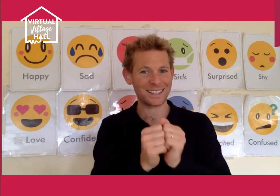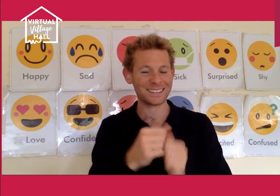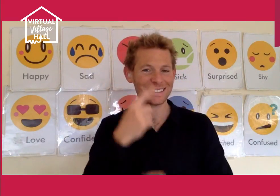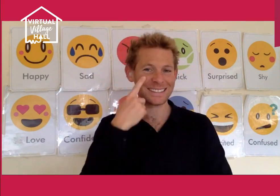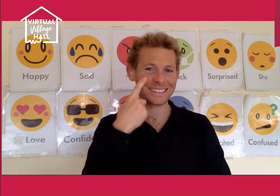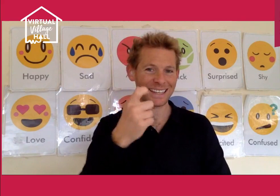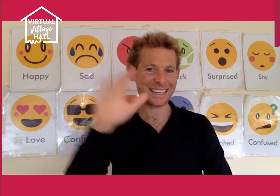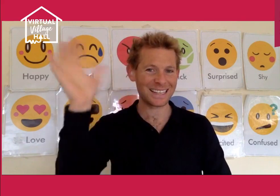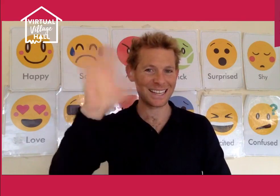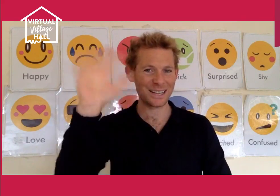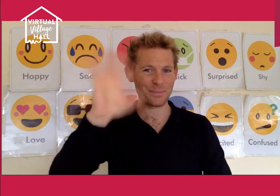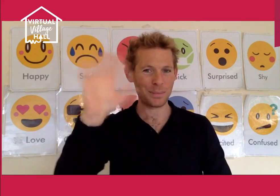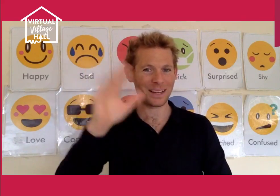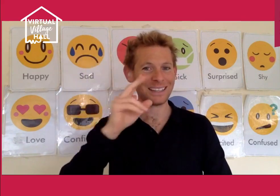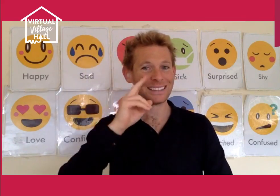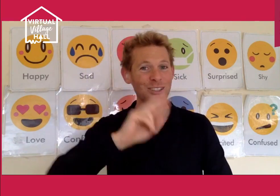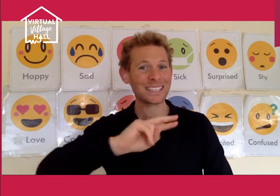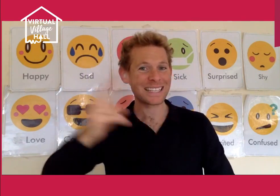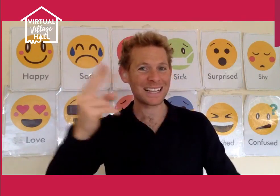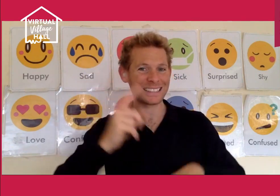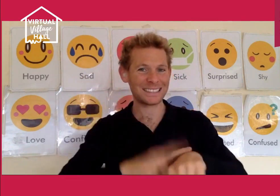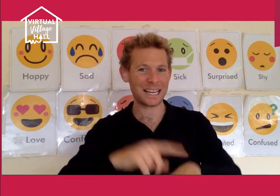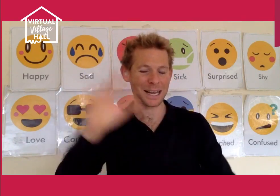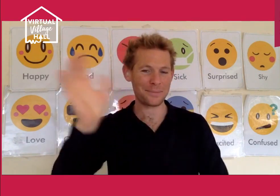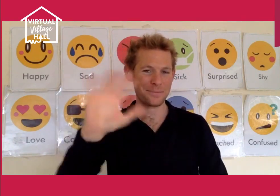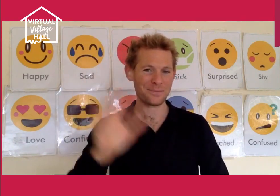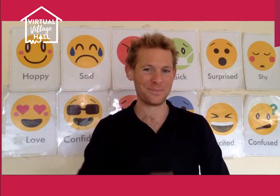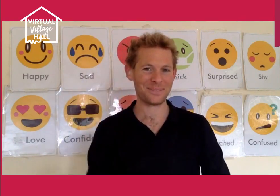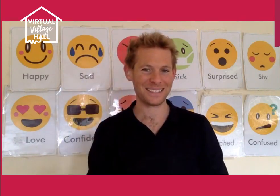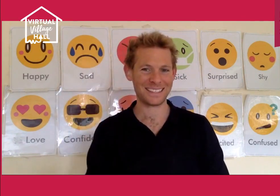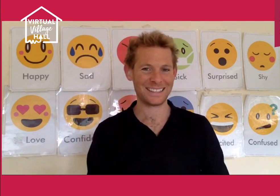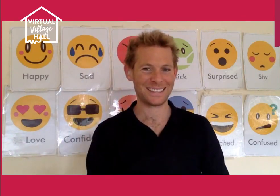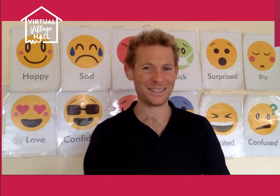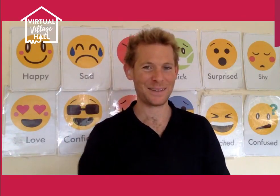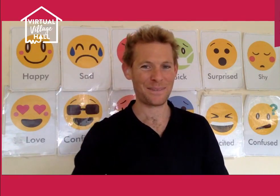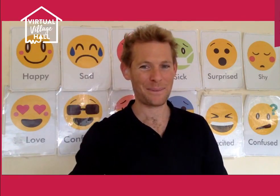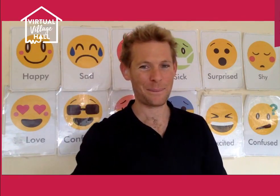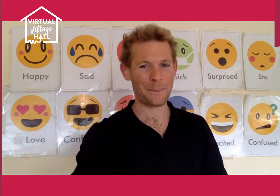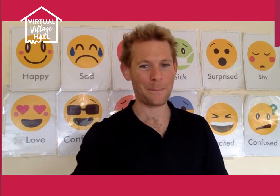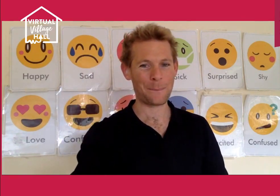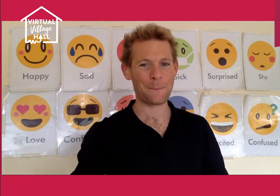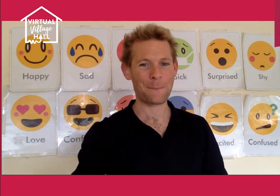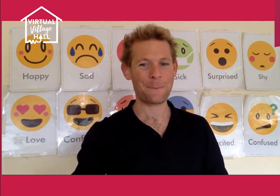watching us and joining us. Have a really great weekend. Thank you so much and see you next time. Bye.